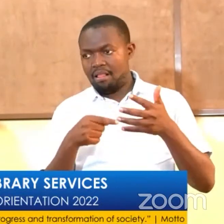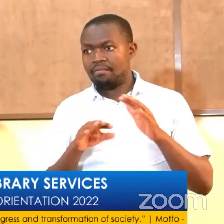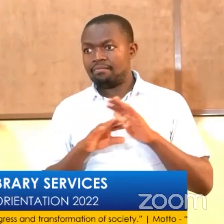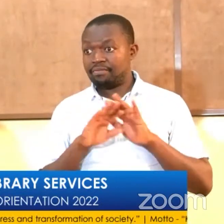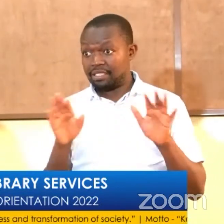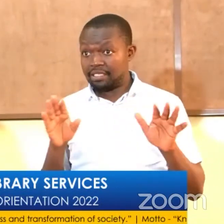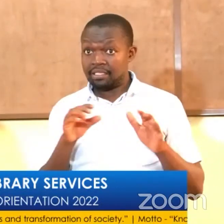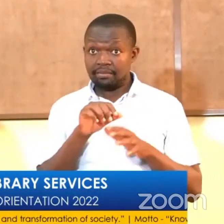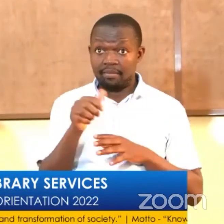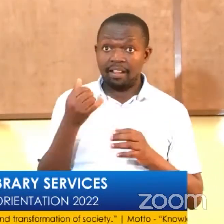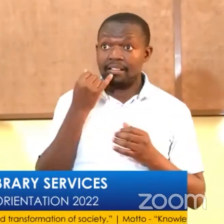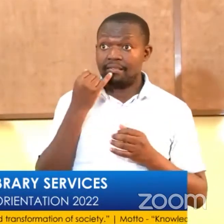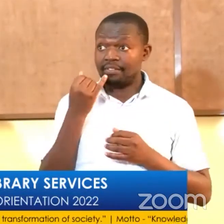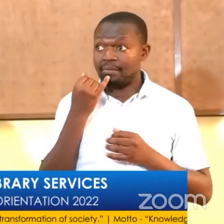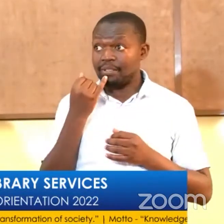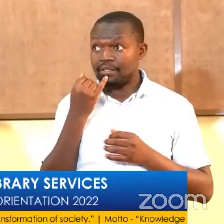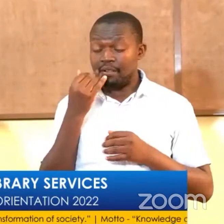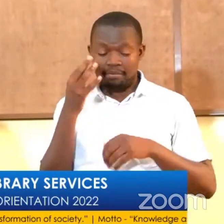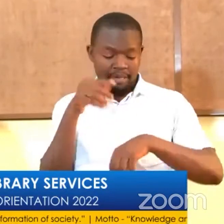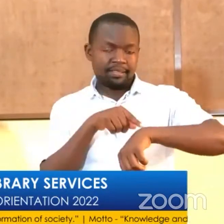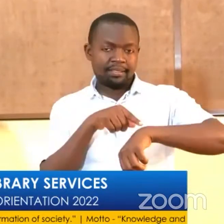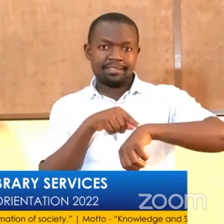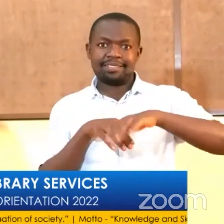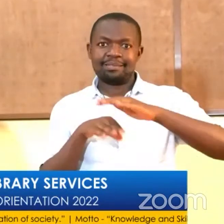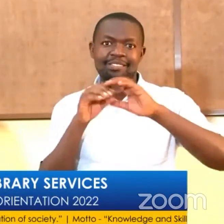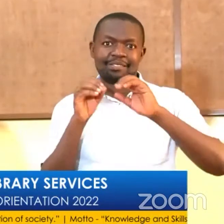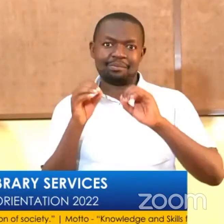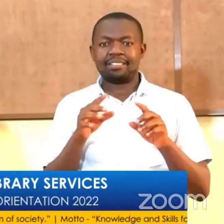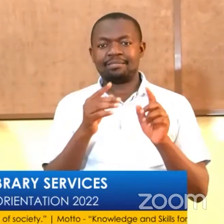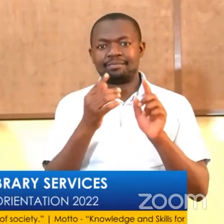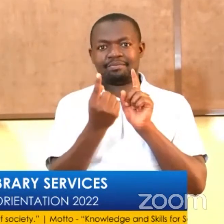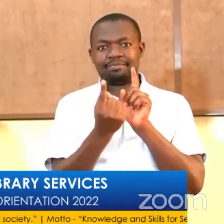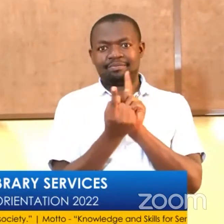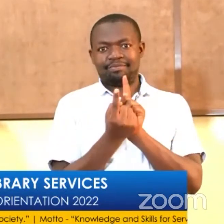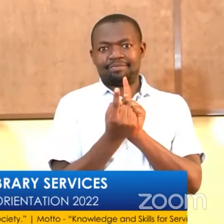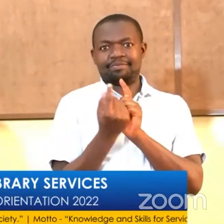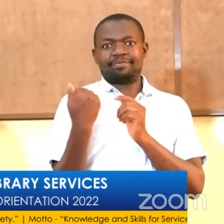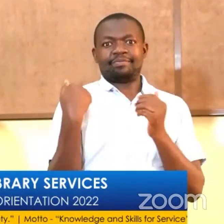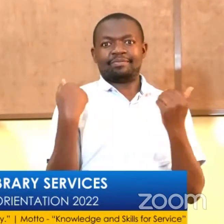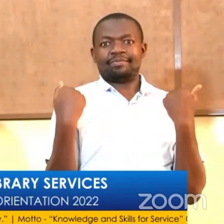other information, due to time, you'll consult us.